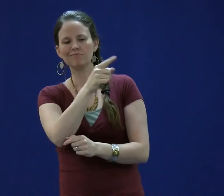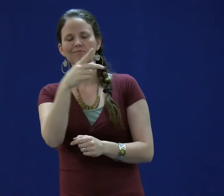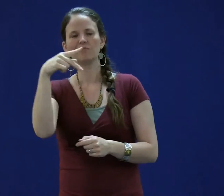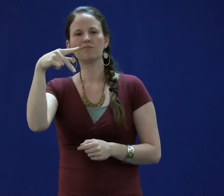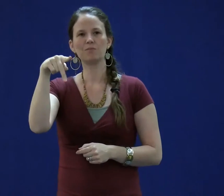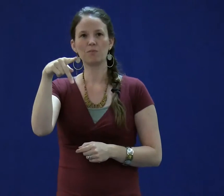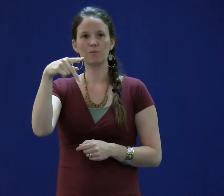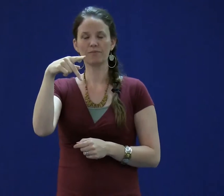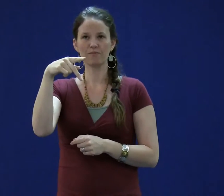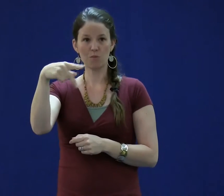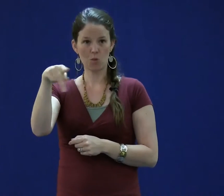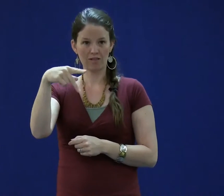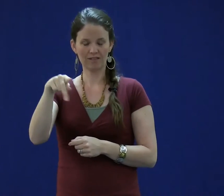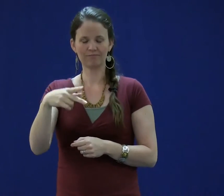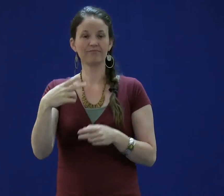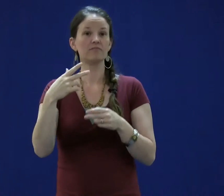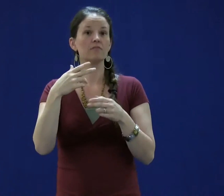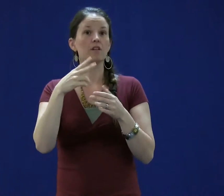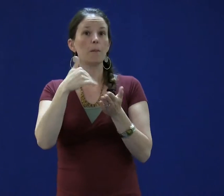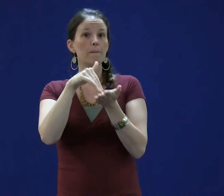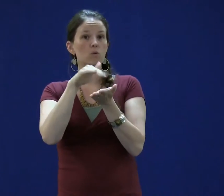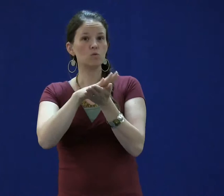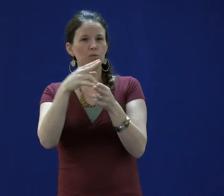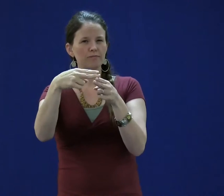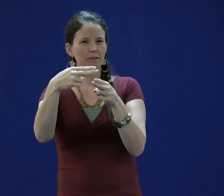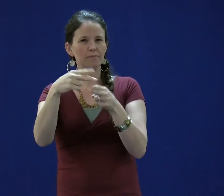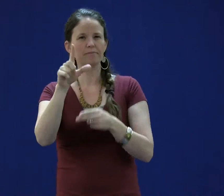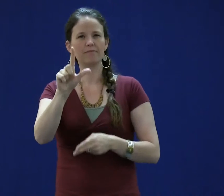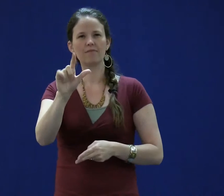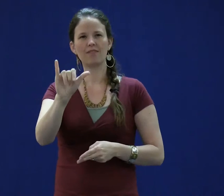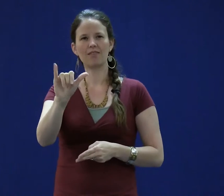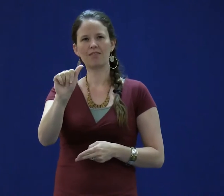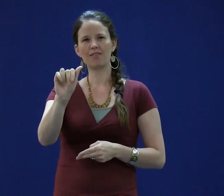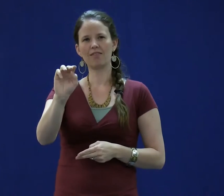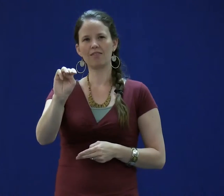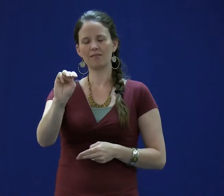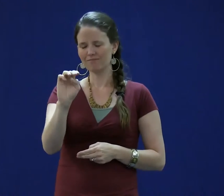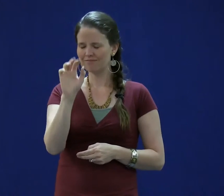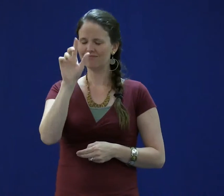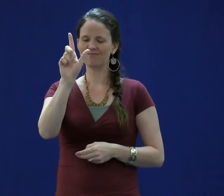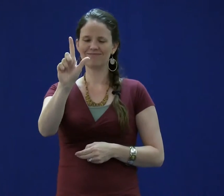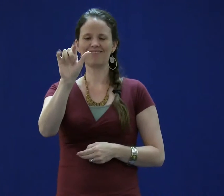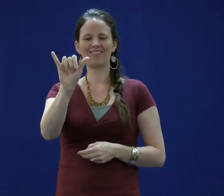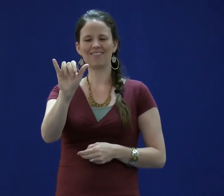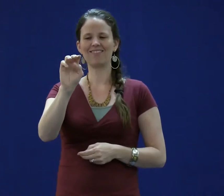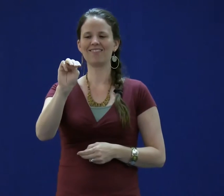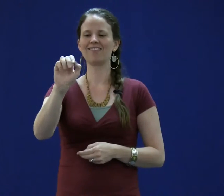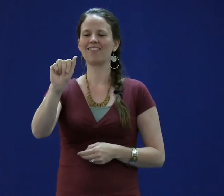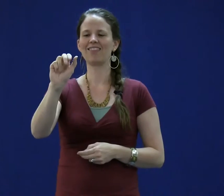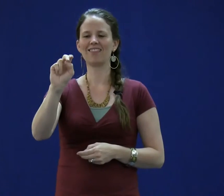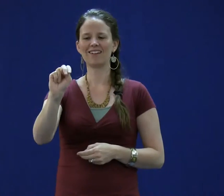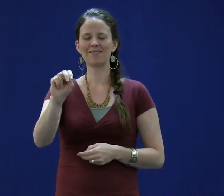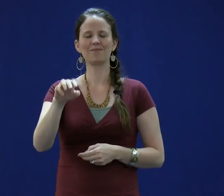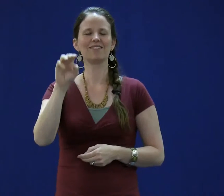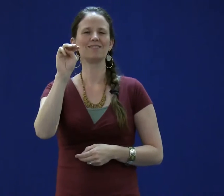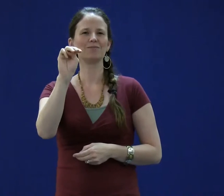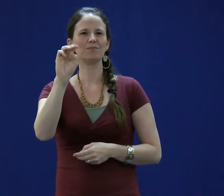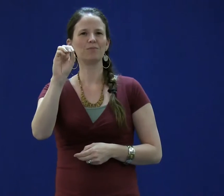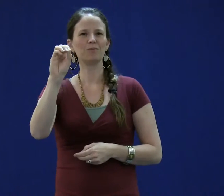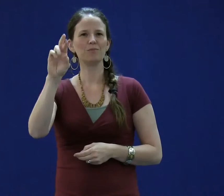I work for Governor Baxter School for the Deaf in the middle school program located at